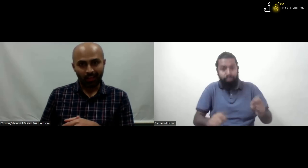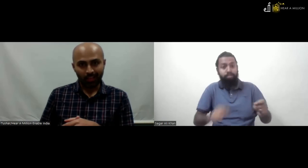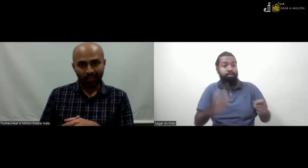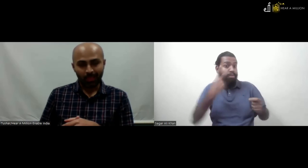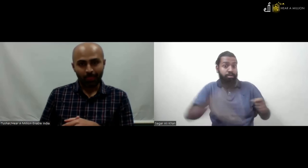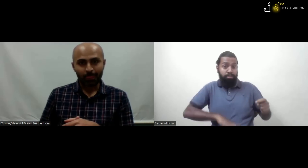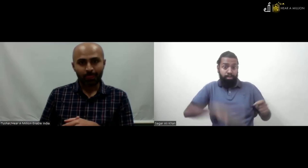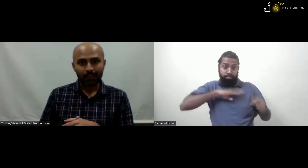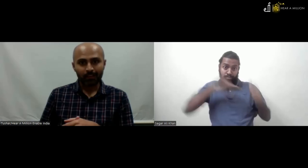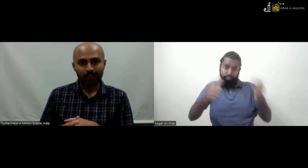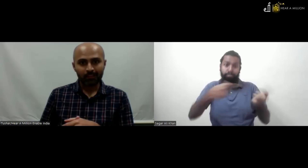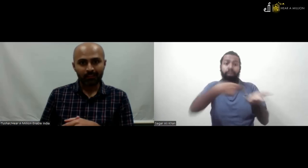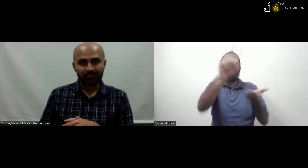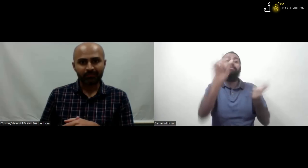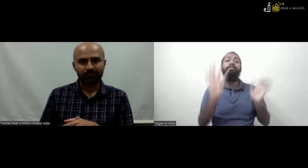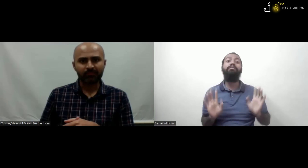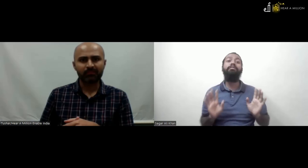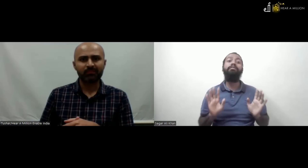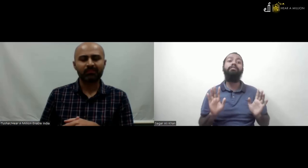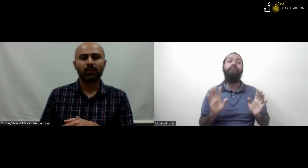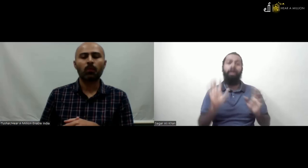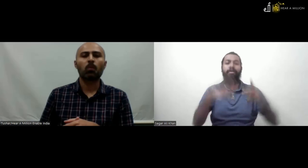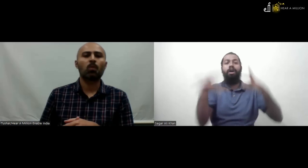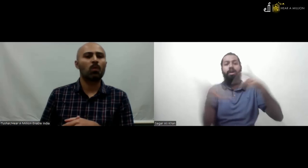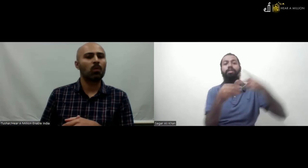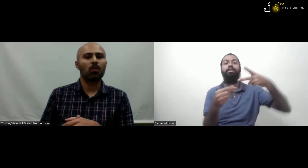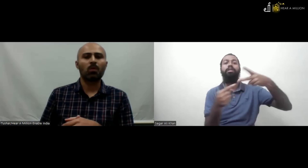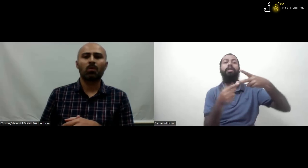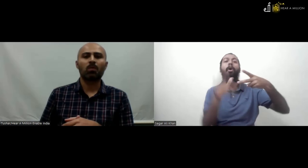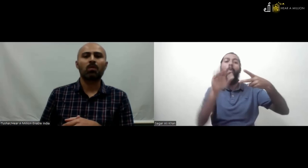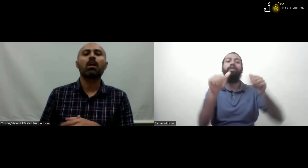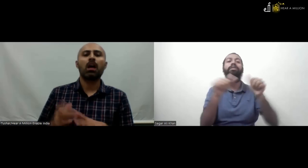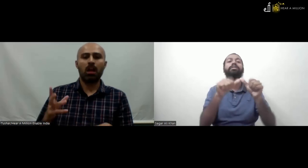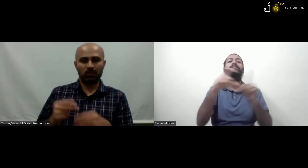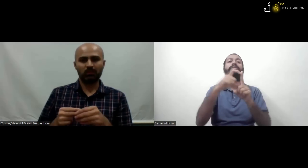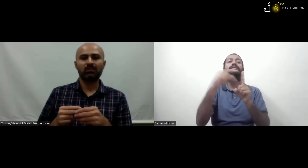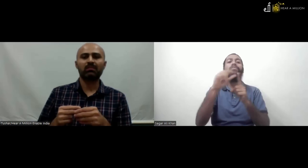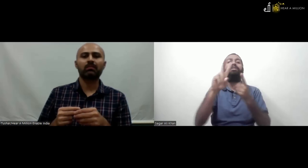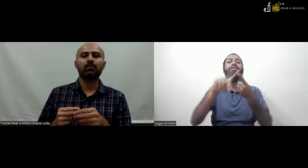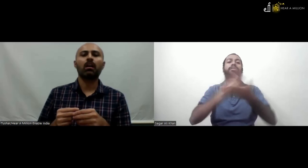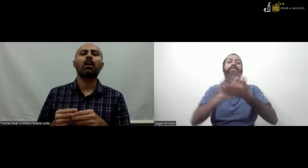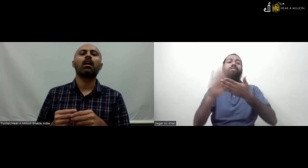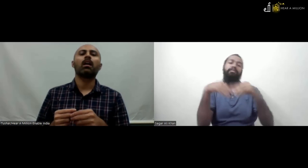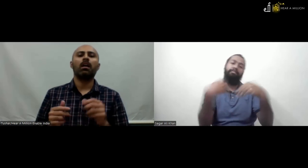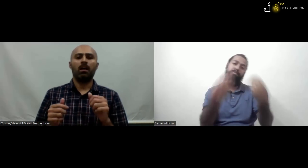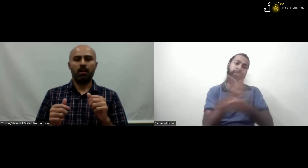So in case you have the license, do you accept? Then they will get a bike,